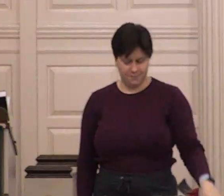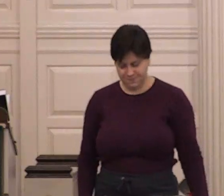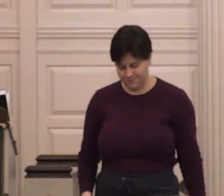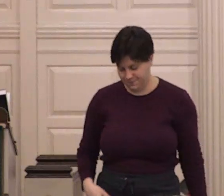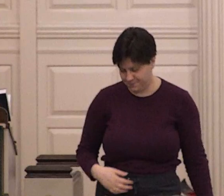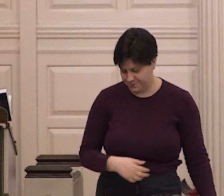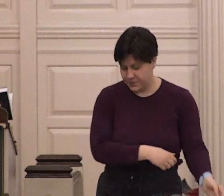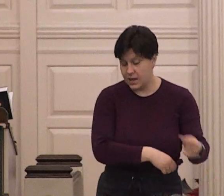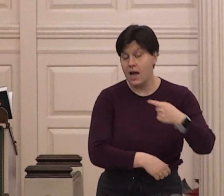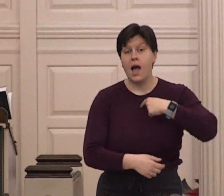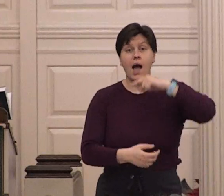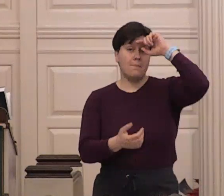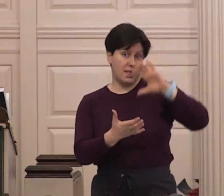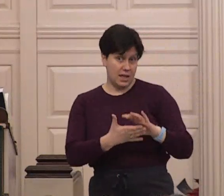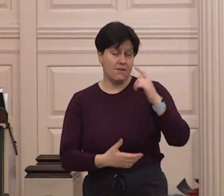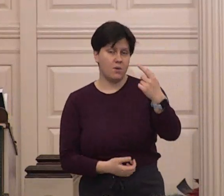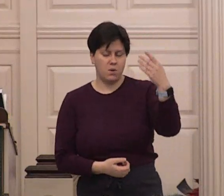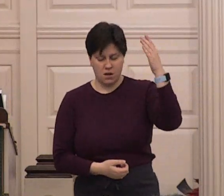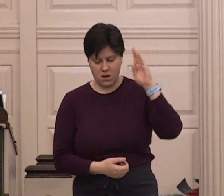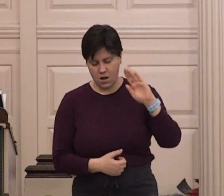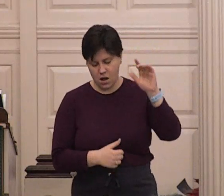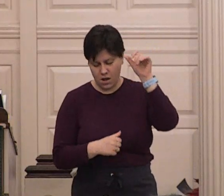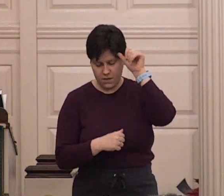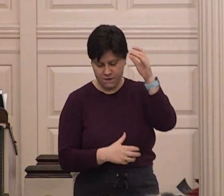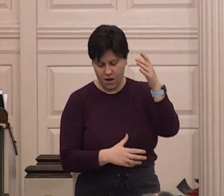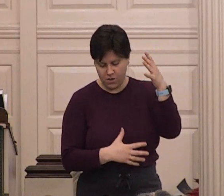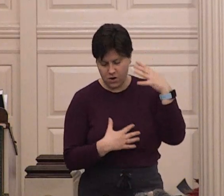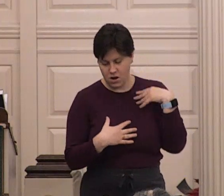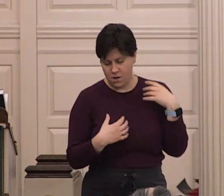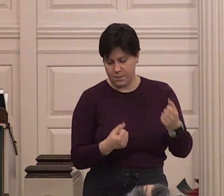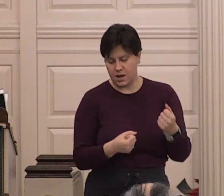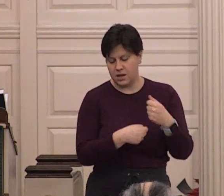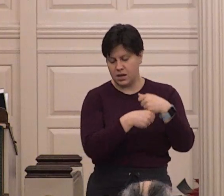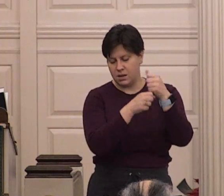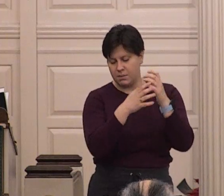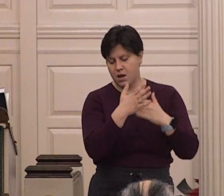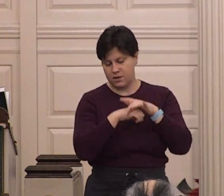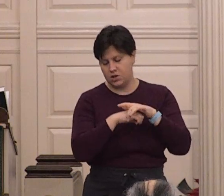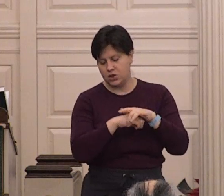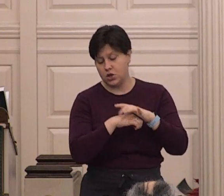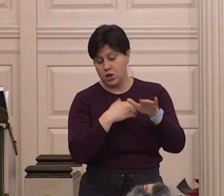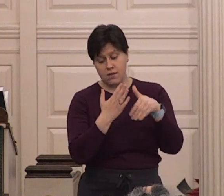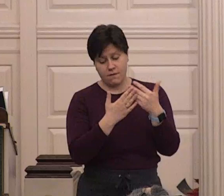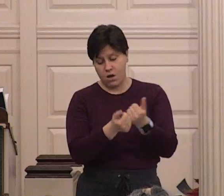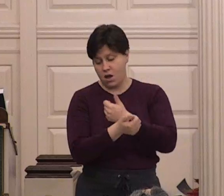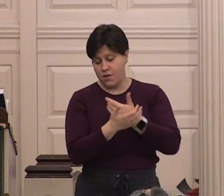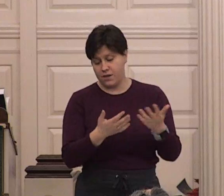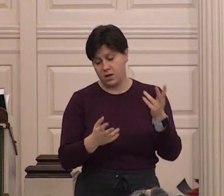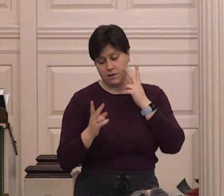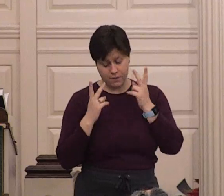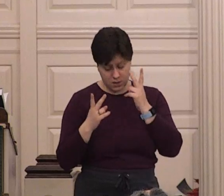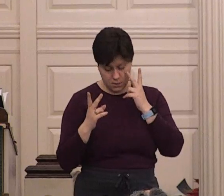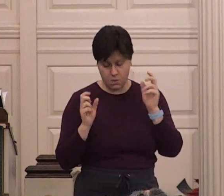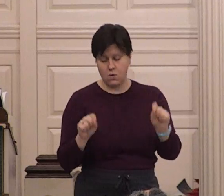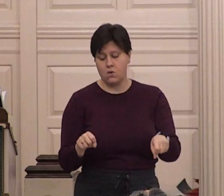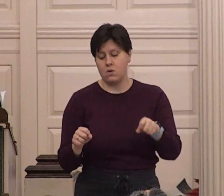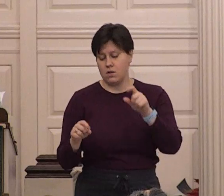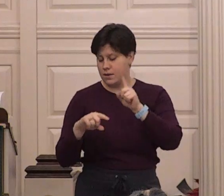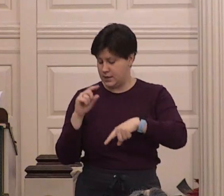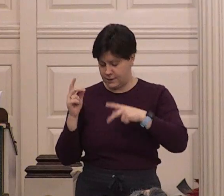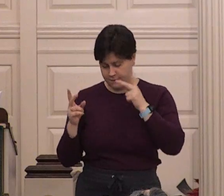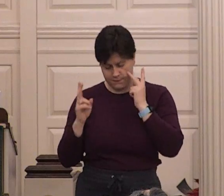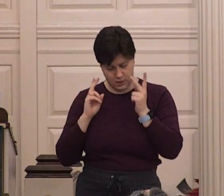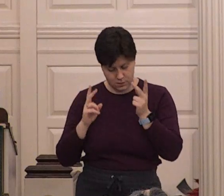I believe in one God, the Father Almighty, maker of heaven and earth, of all things